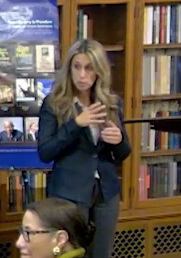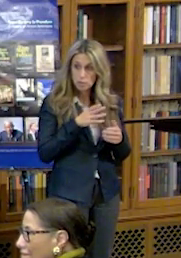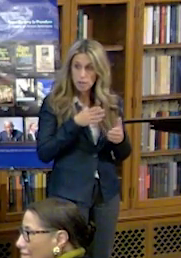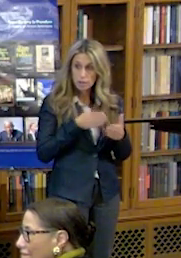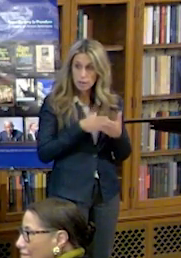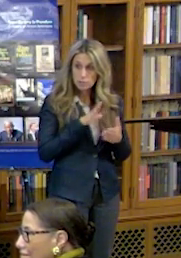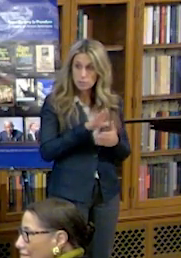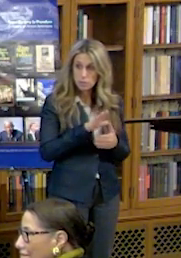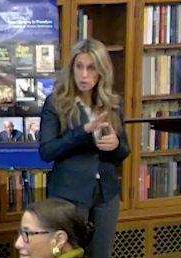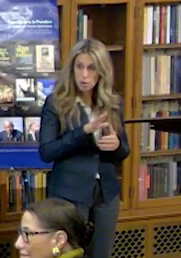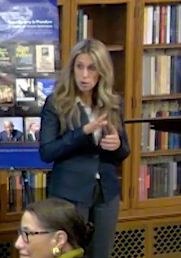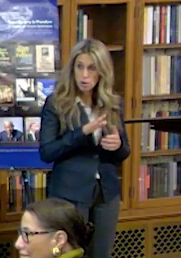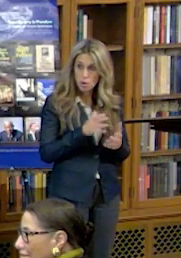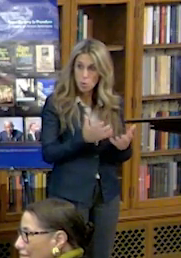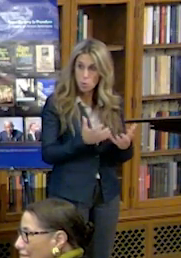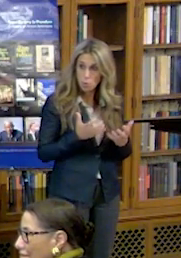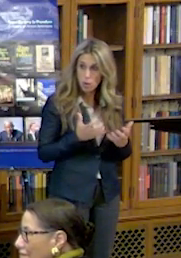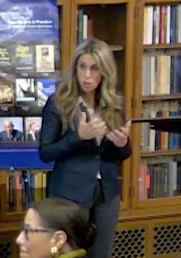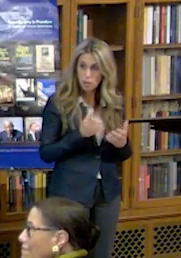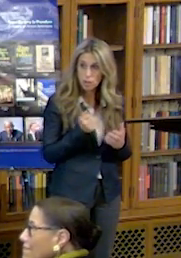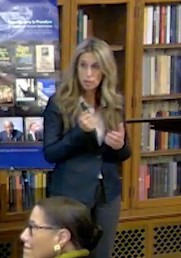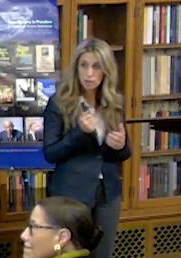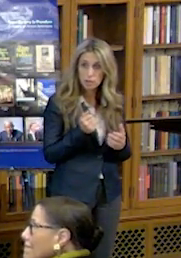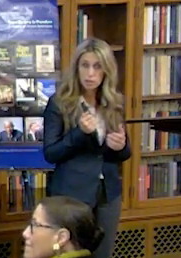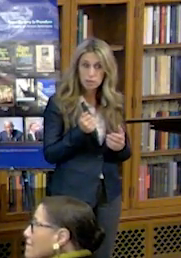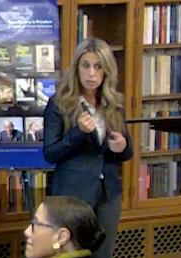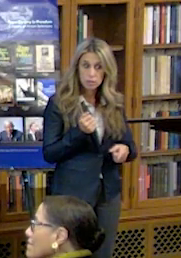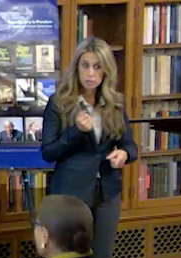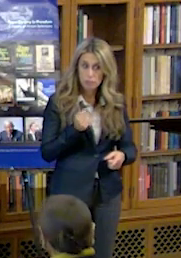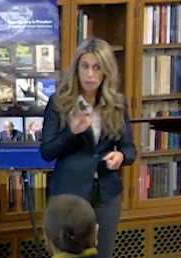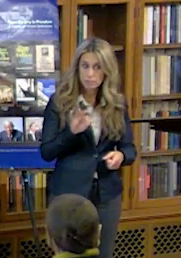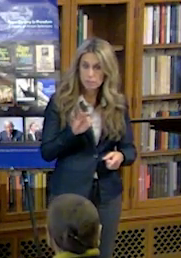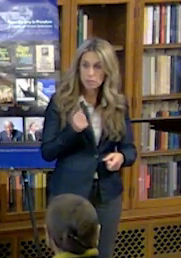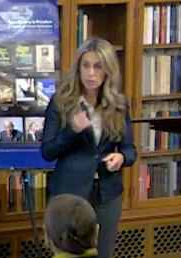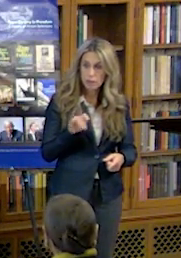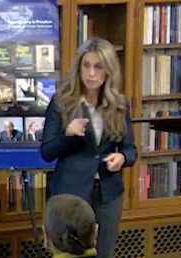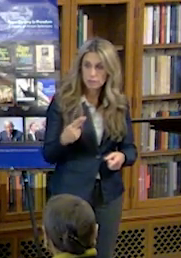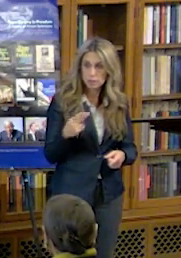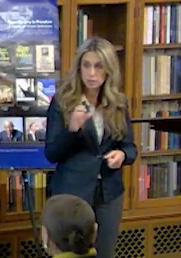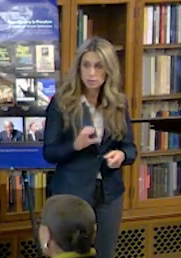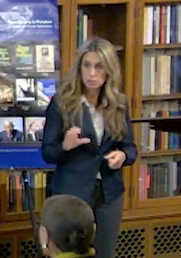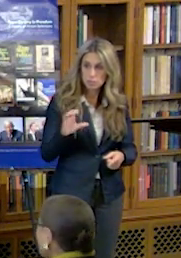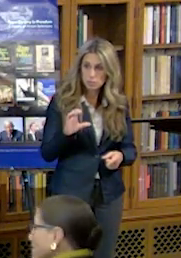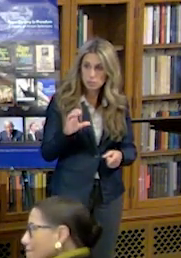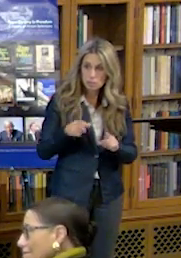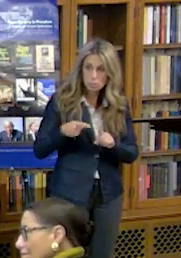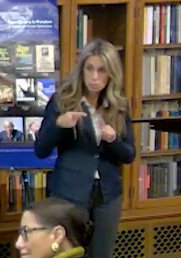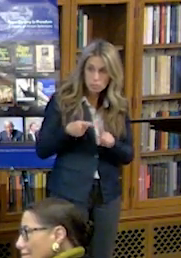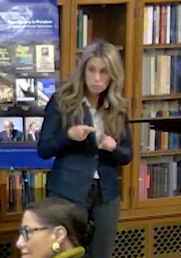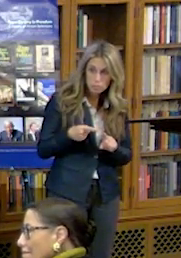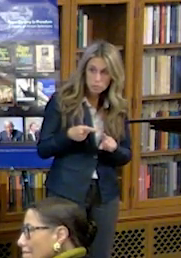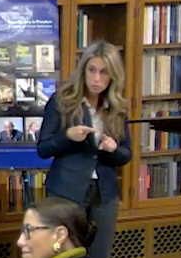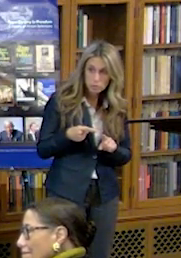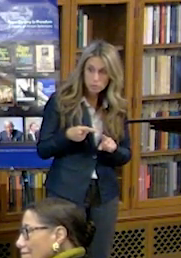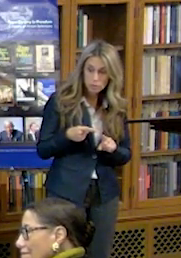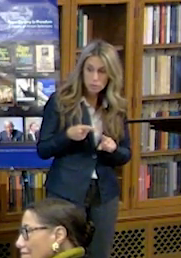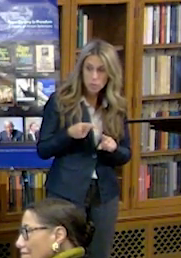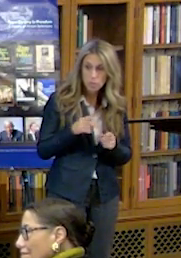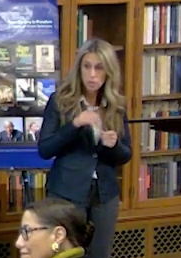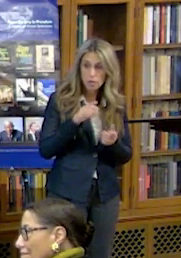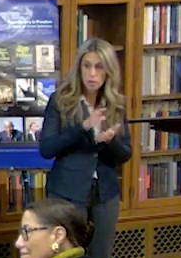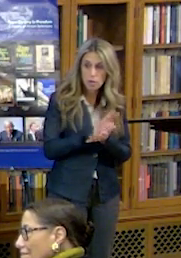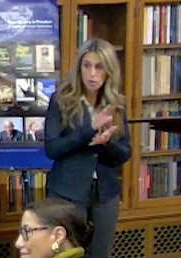the 15 18th century partic 19th century particularly there are rich documents